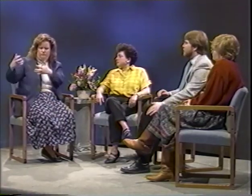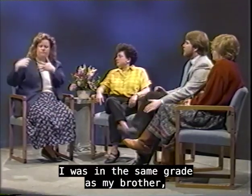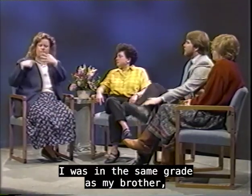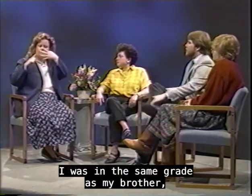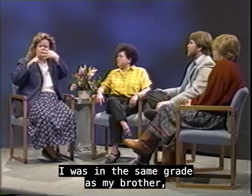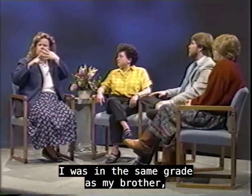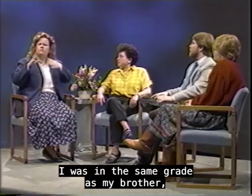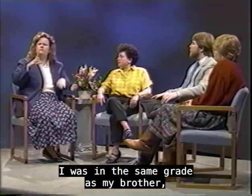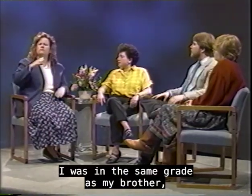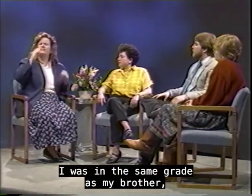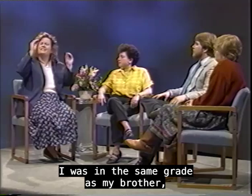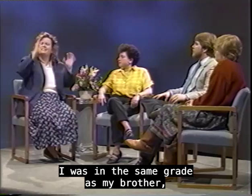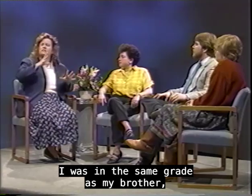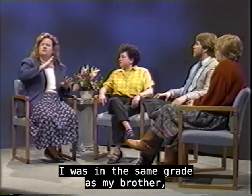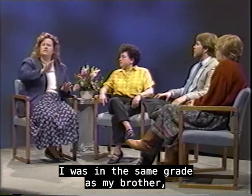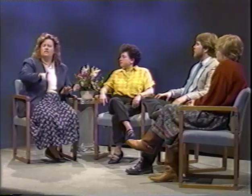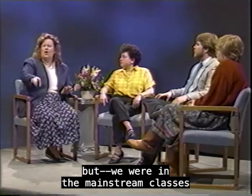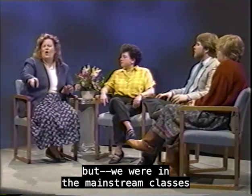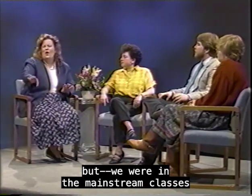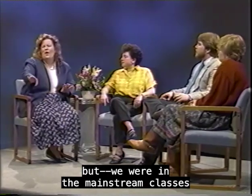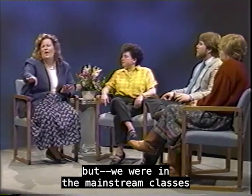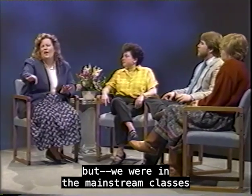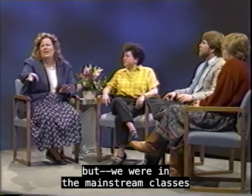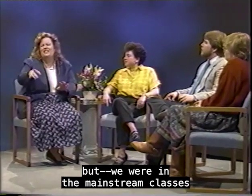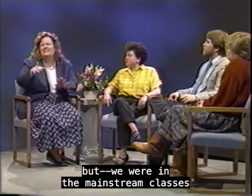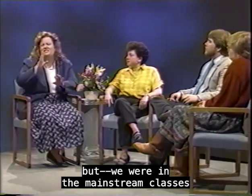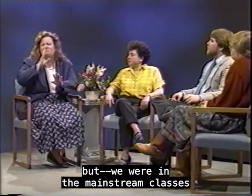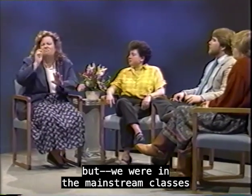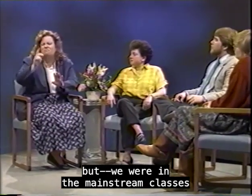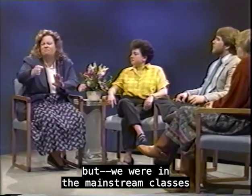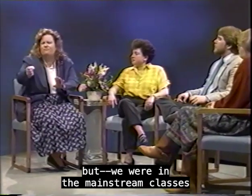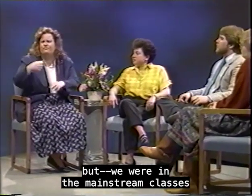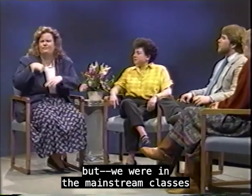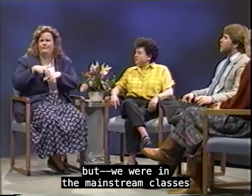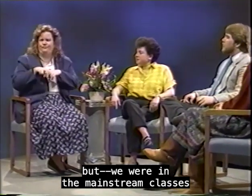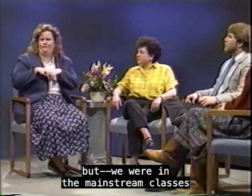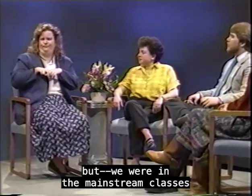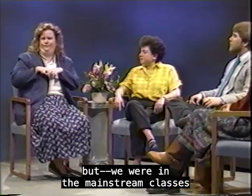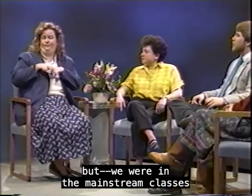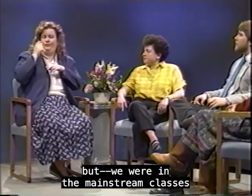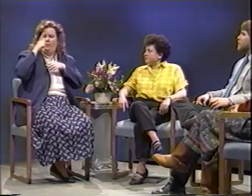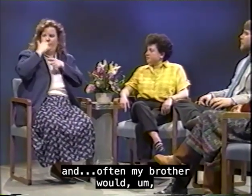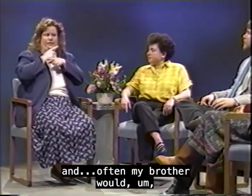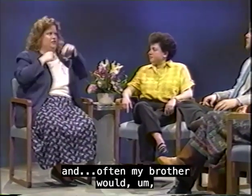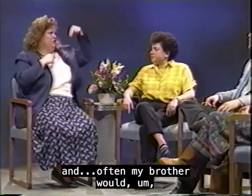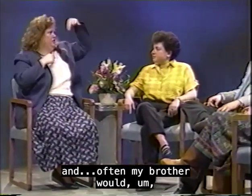I was in the same grade as my brother, but we were in the mainstream classes, and